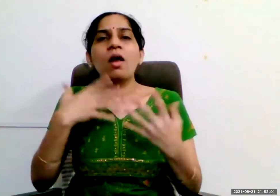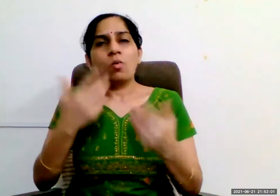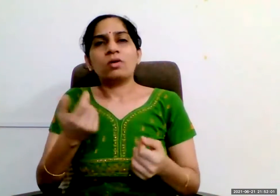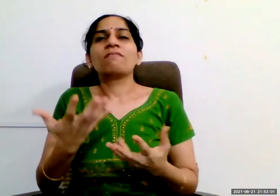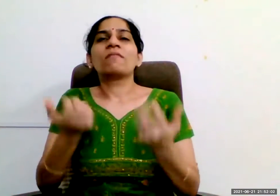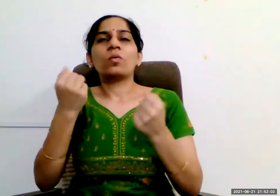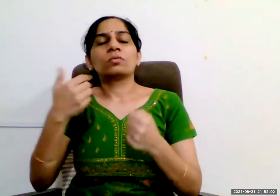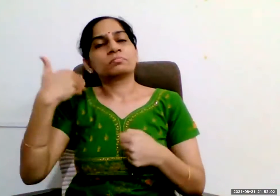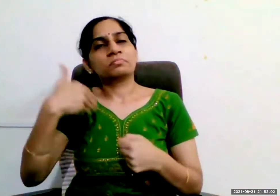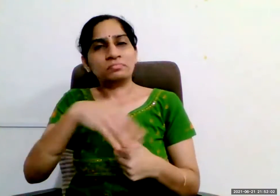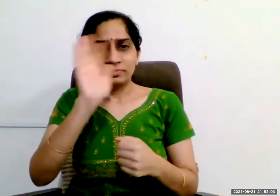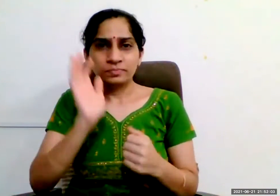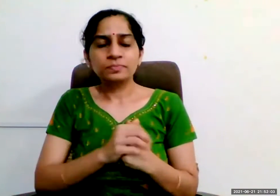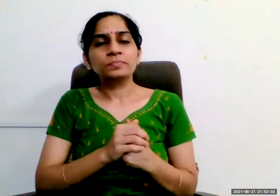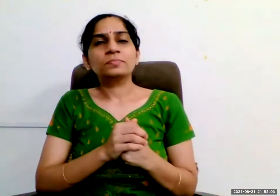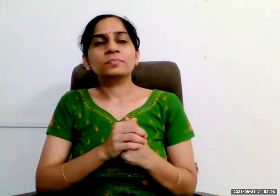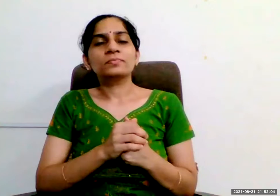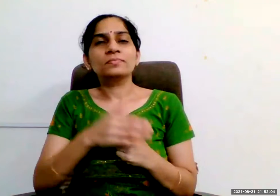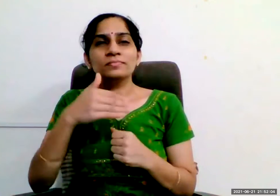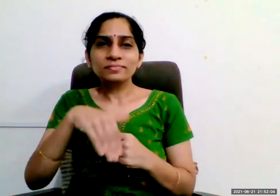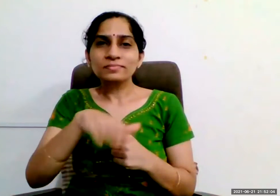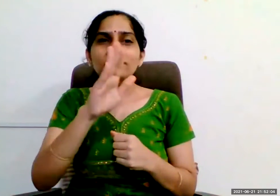by Sukadev Goswami. I don't know how will you spell Nita.